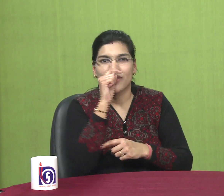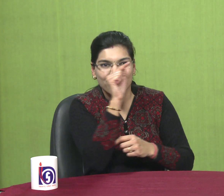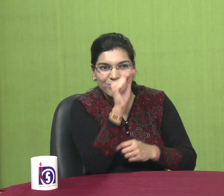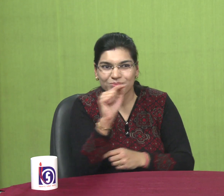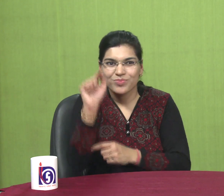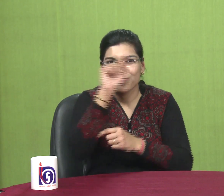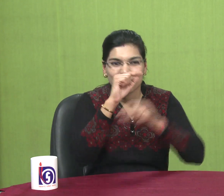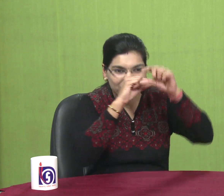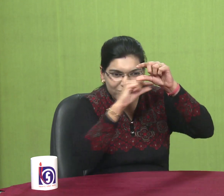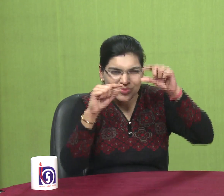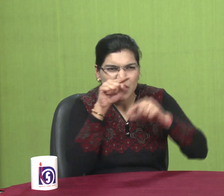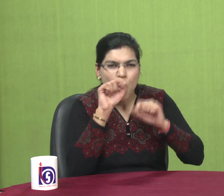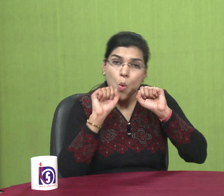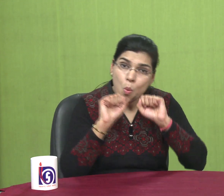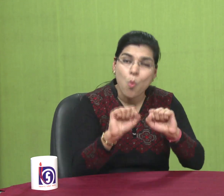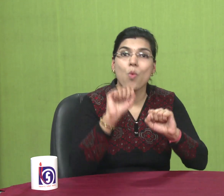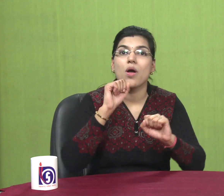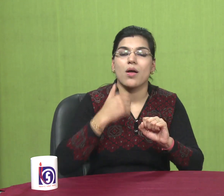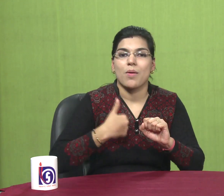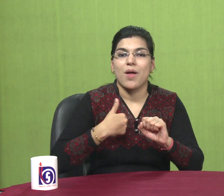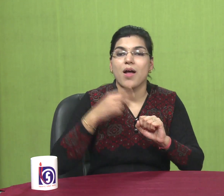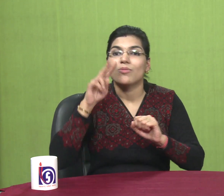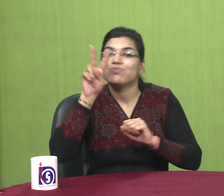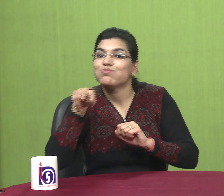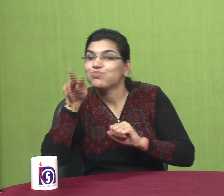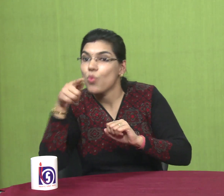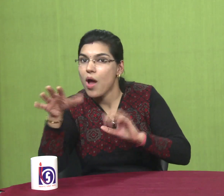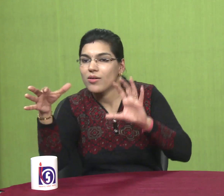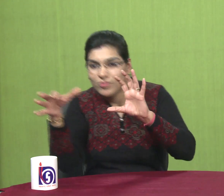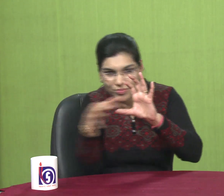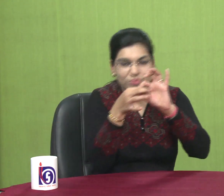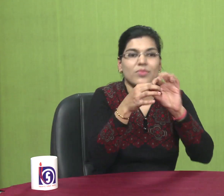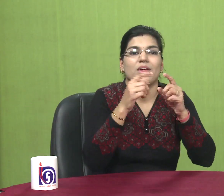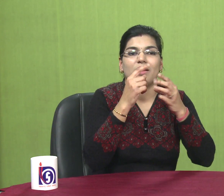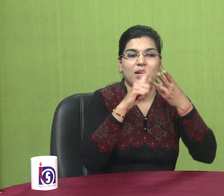And any folder that has a sign of E shows that it's a web page.